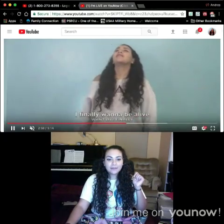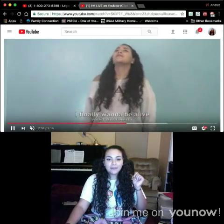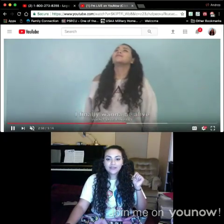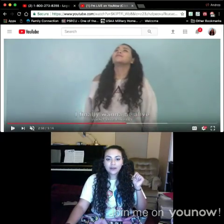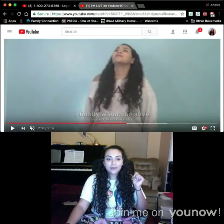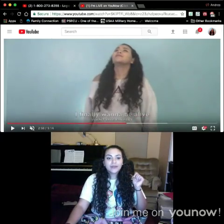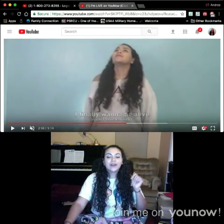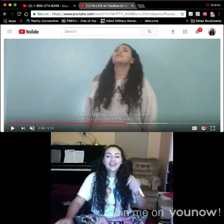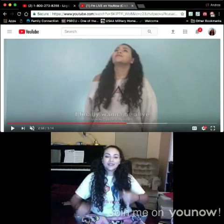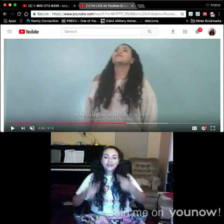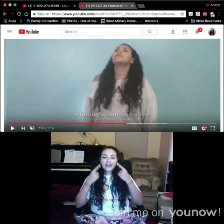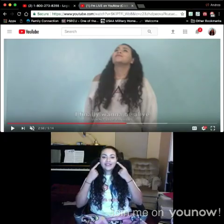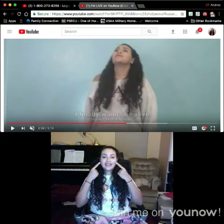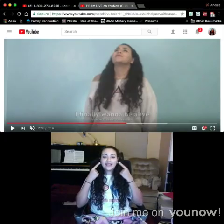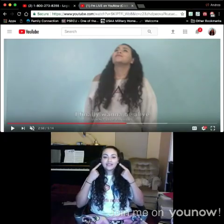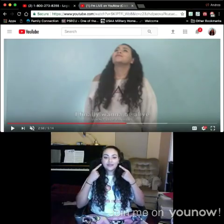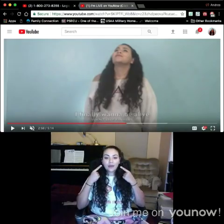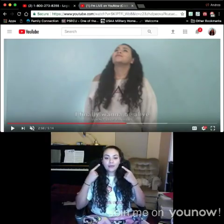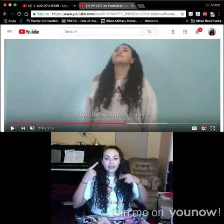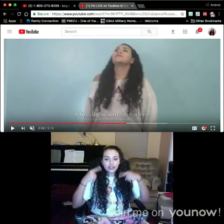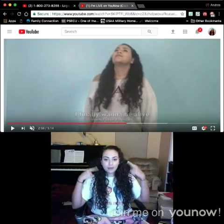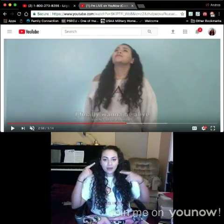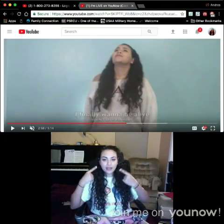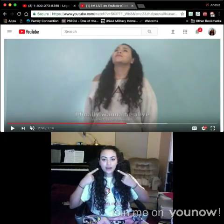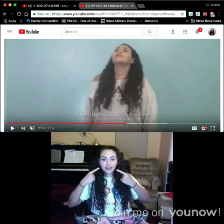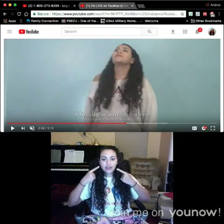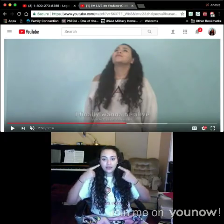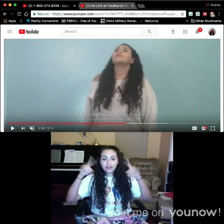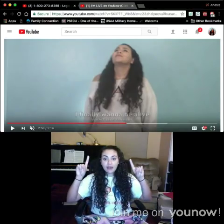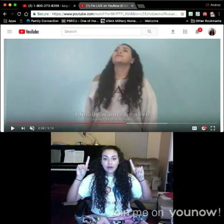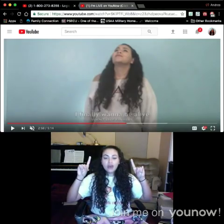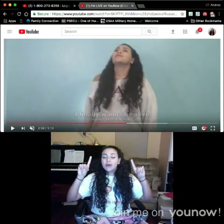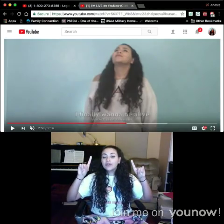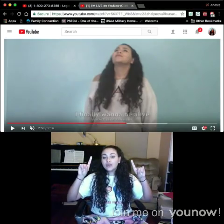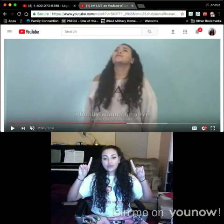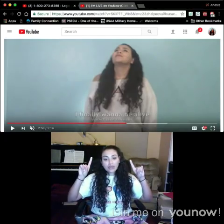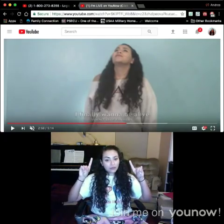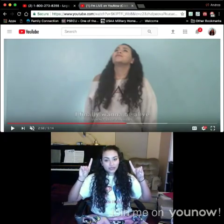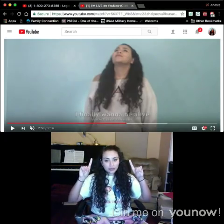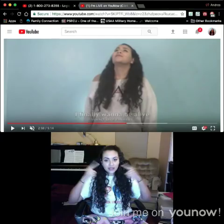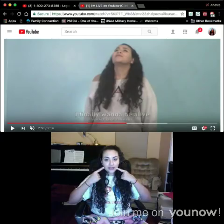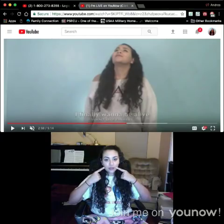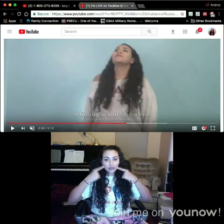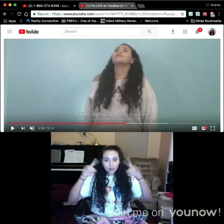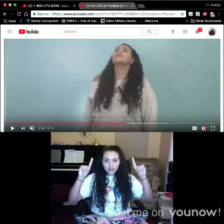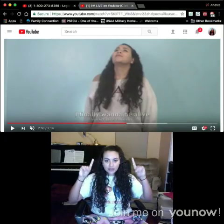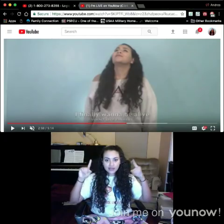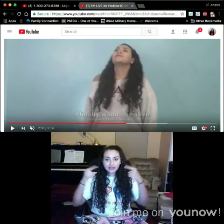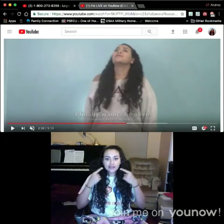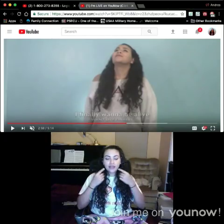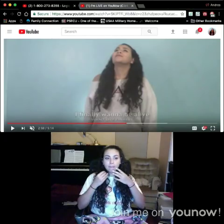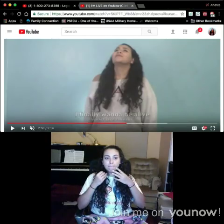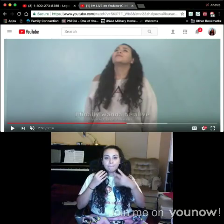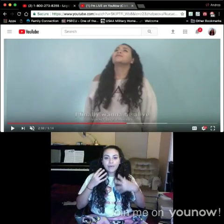did. That's wrong. Okay, so for finally, it's from like your mouth area and you flick out, but you don't do that motion twice. It's only once, and